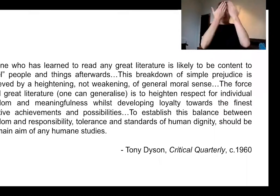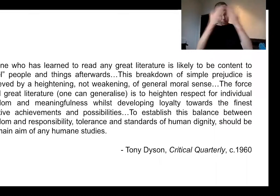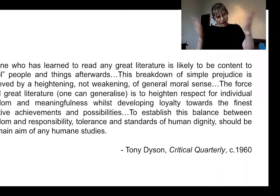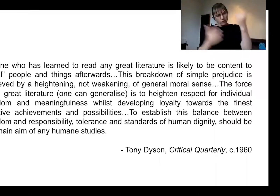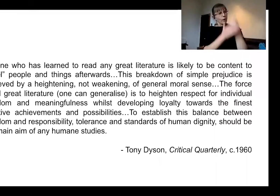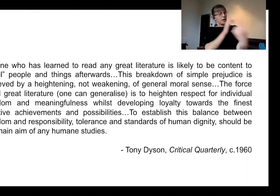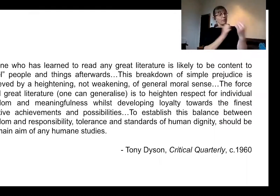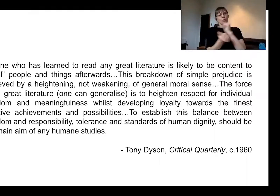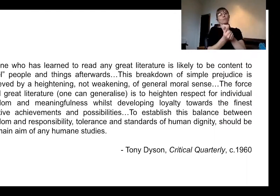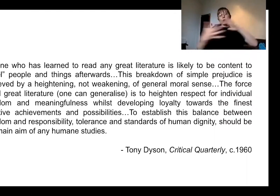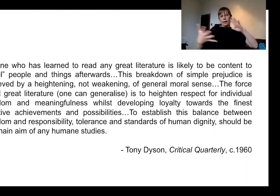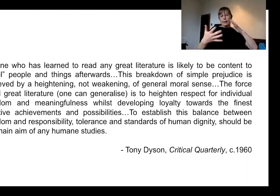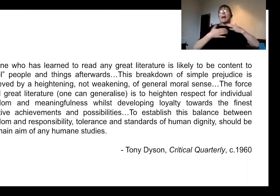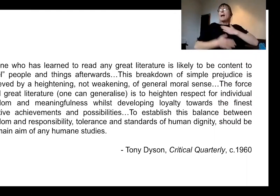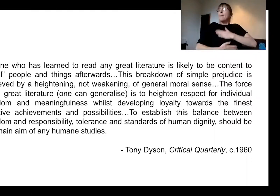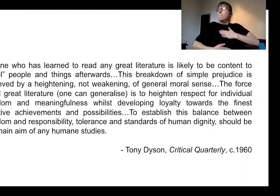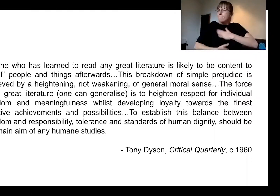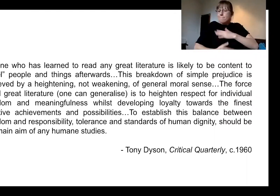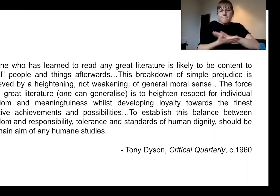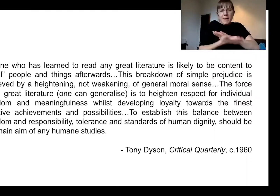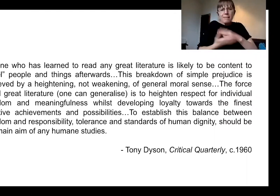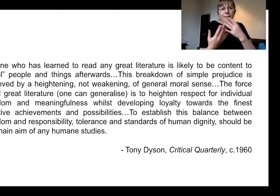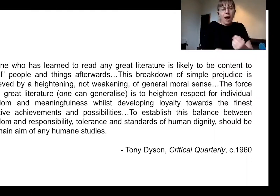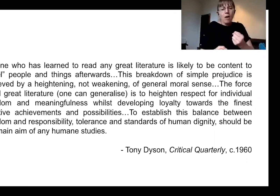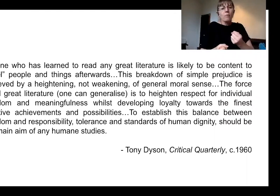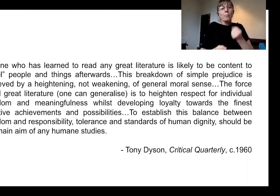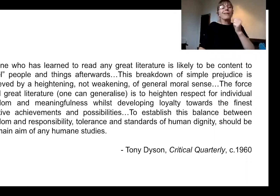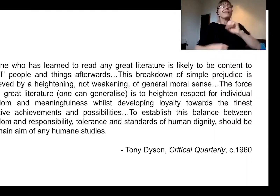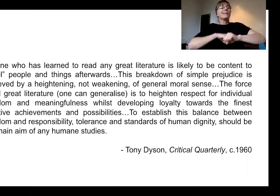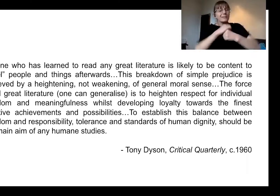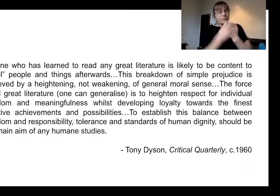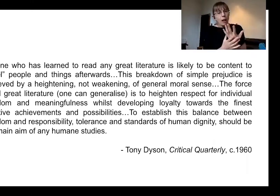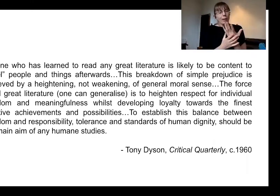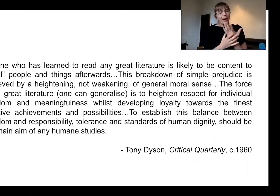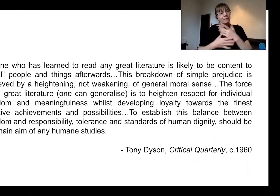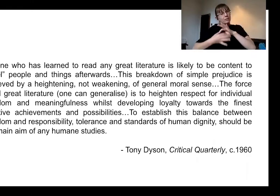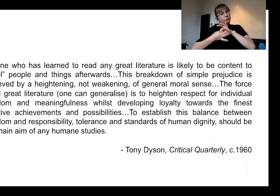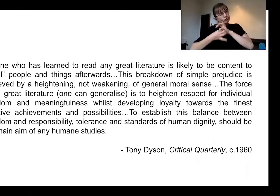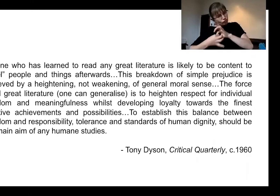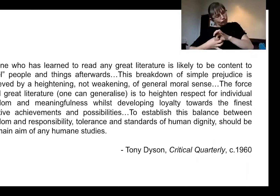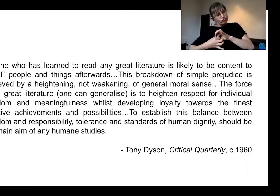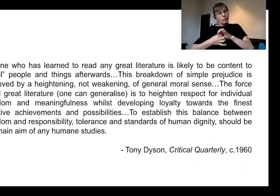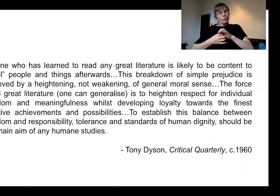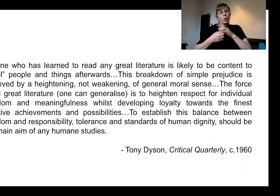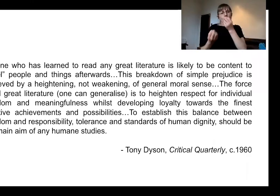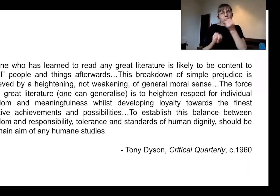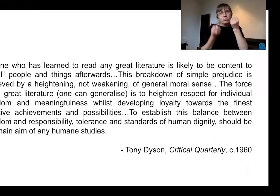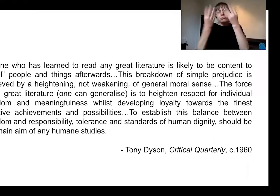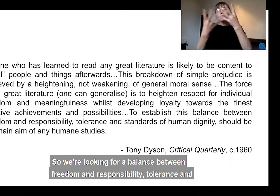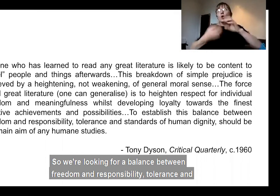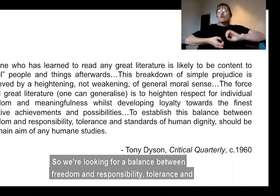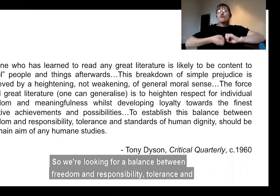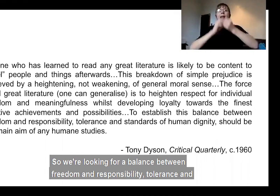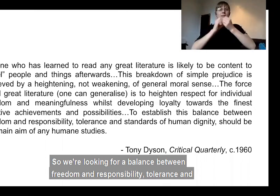and meaningfulness, whilst developing loyalty towards the finest creative achievements and possibilities. So we're looking